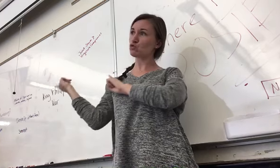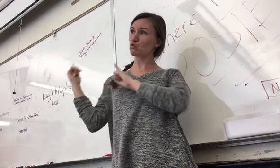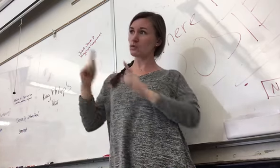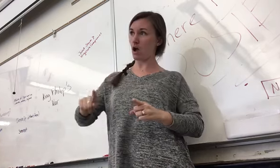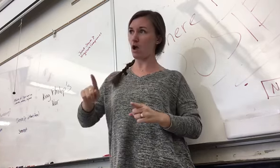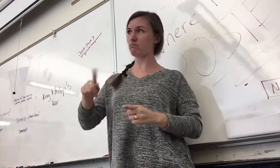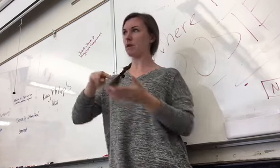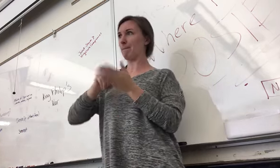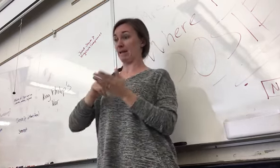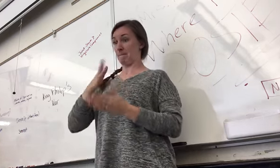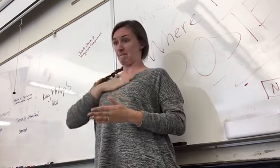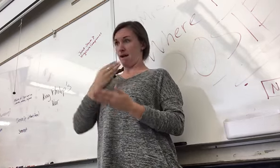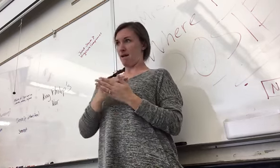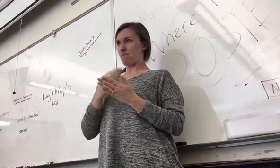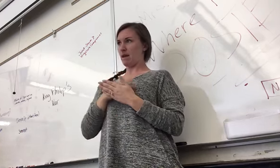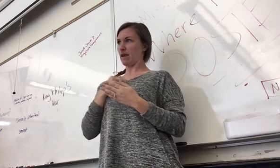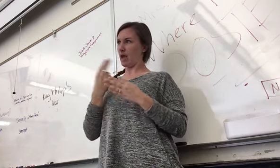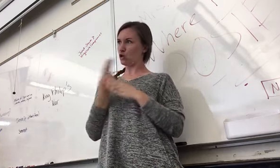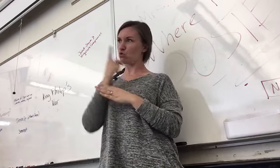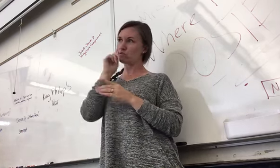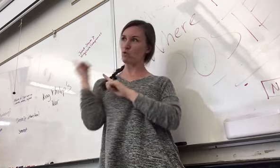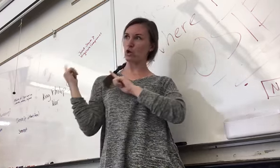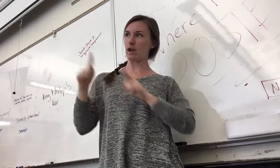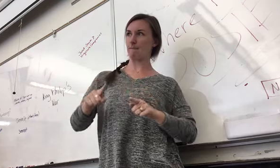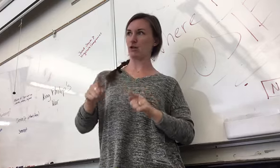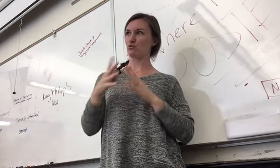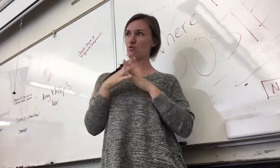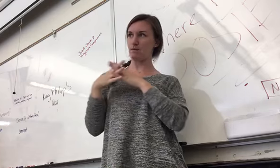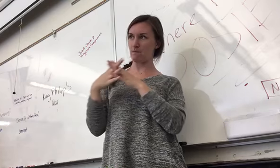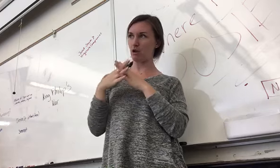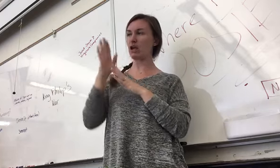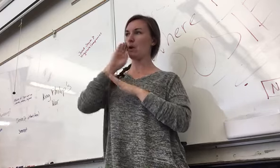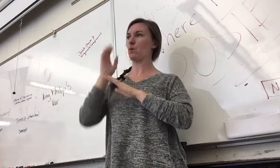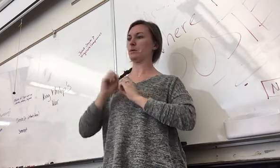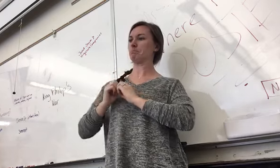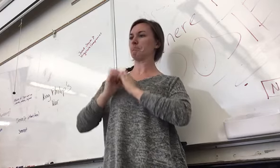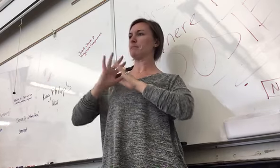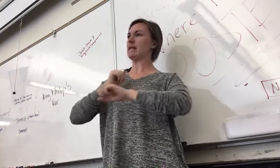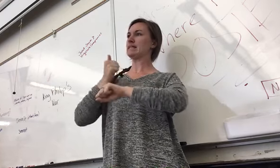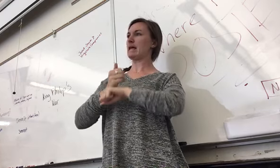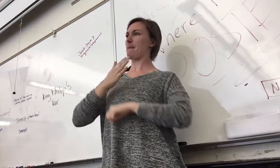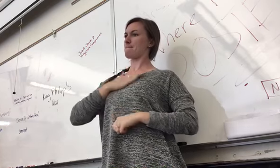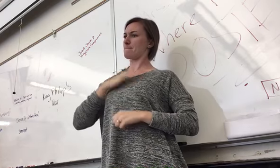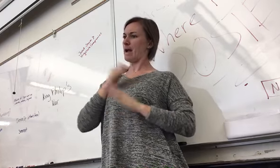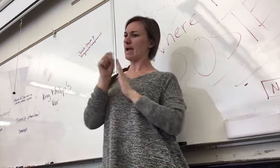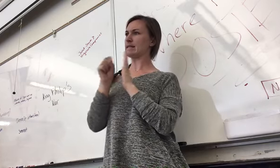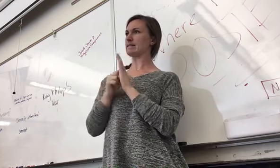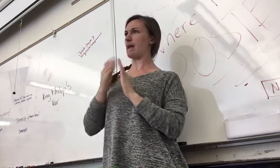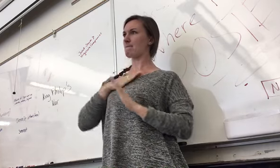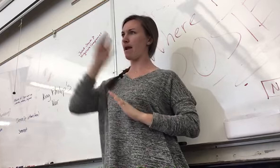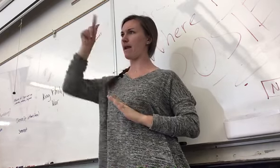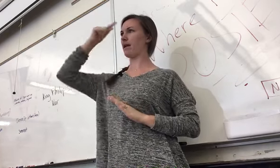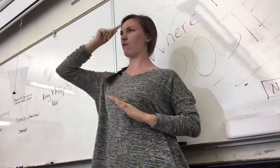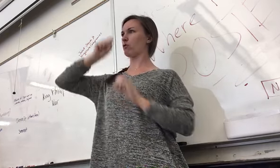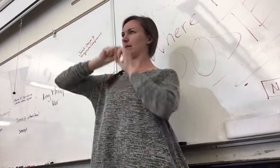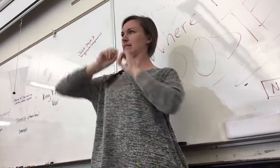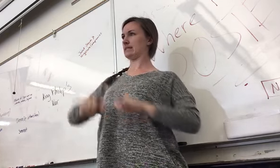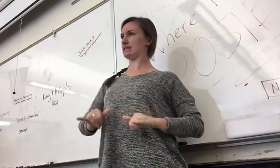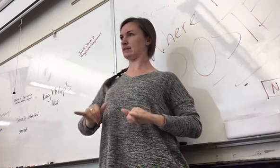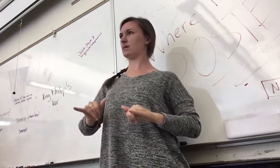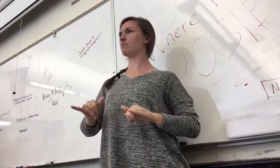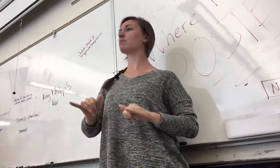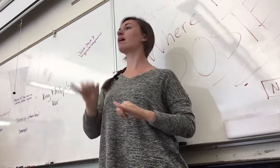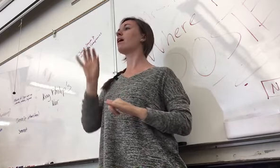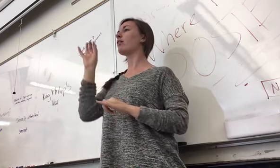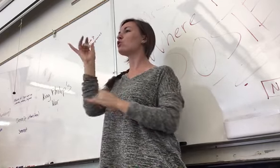pay their own way. They're going to create their own states and own government systems by coming over. This is going to be the